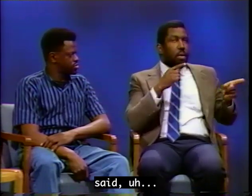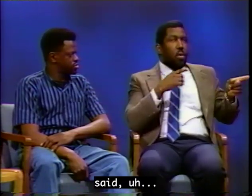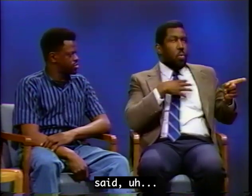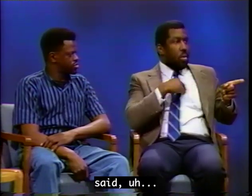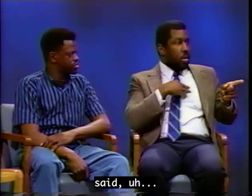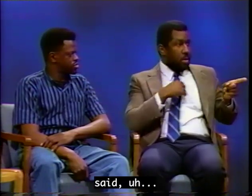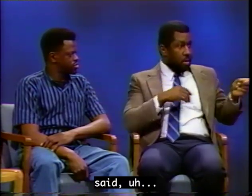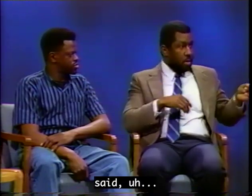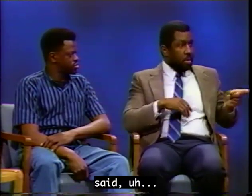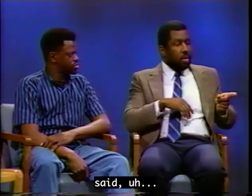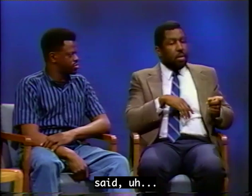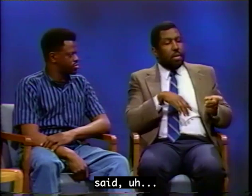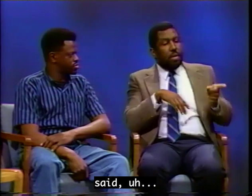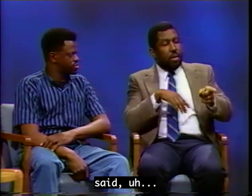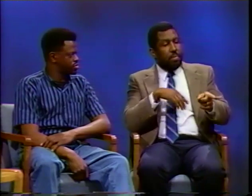said,